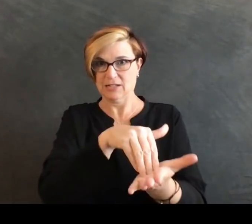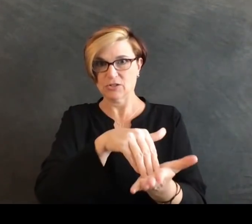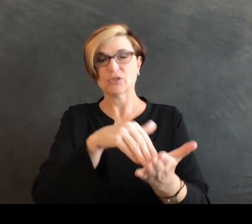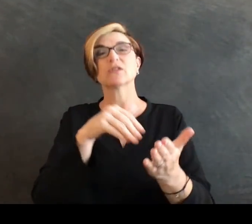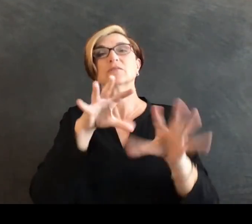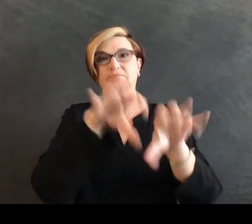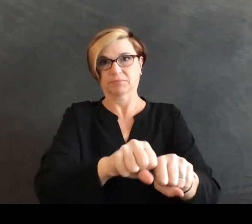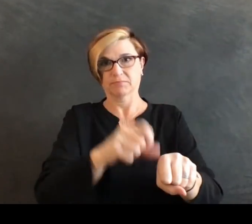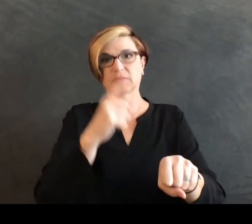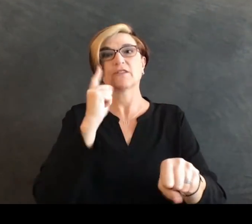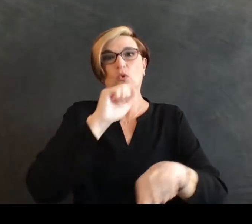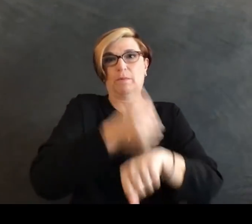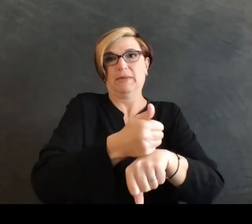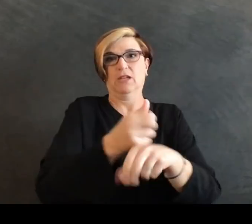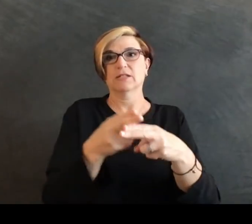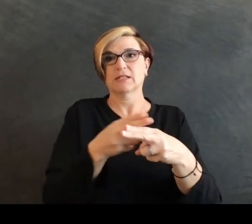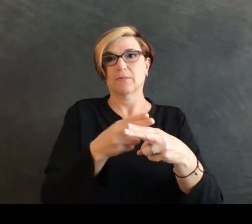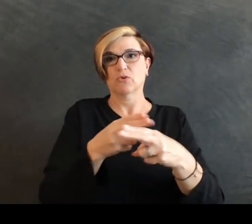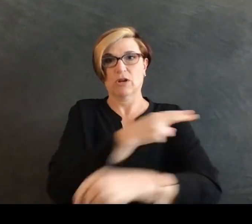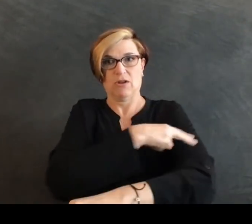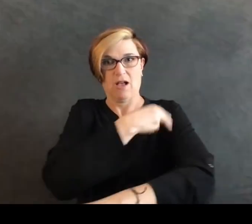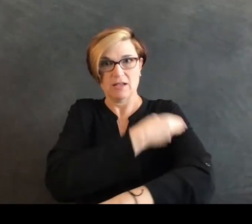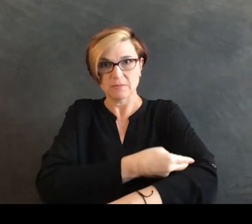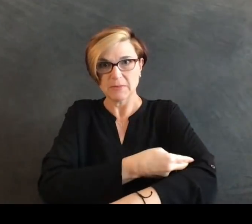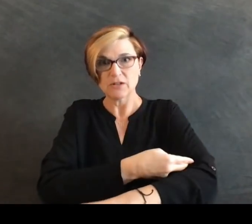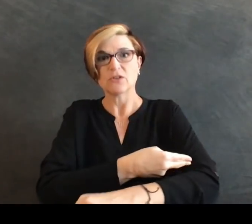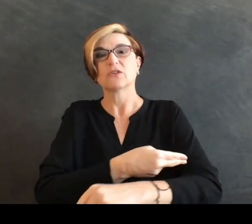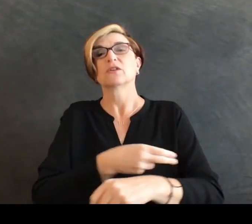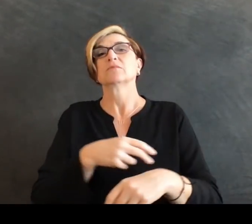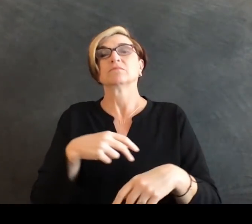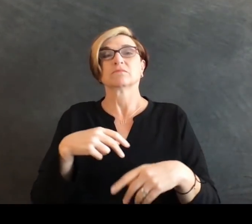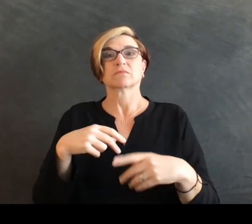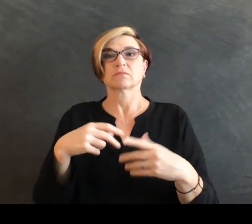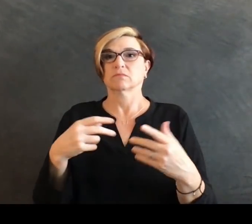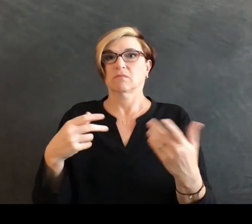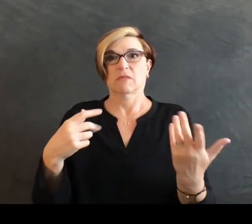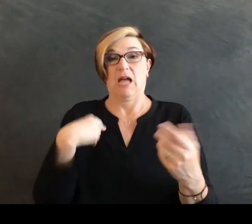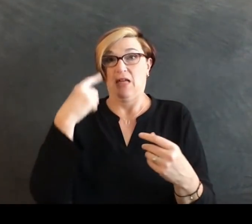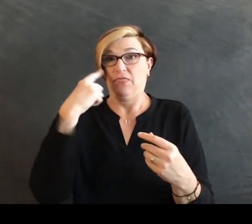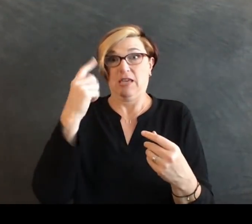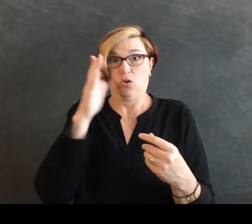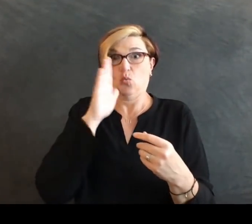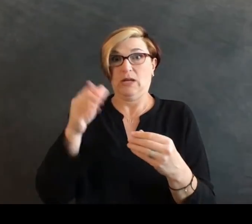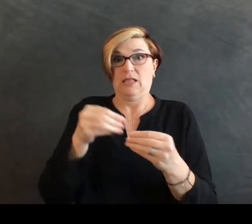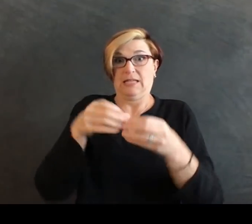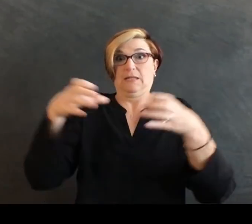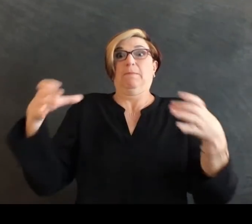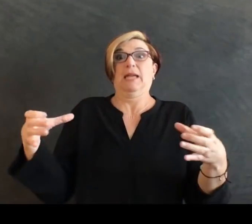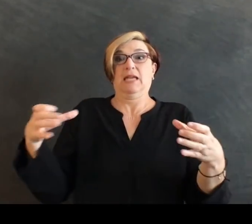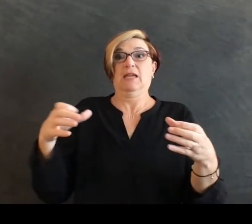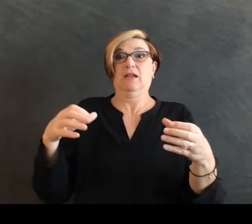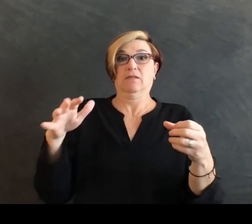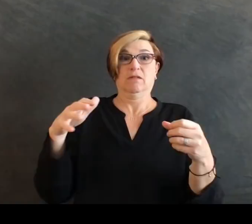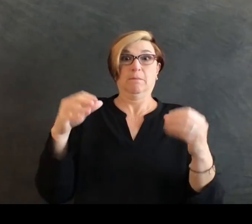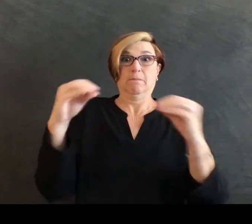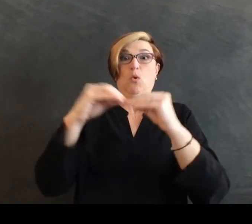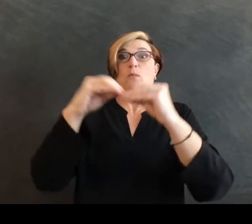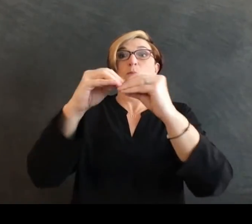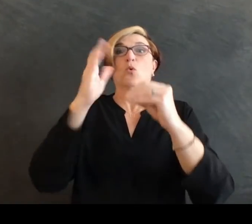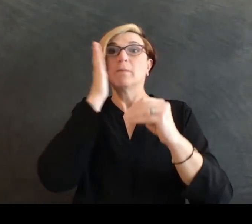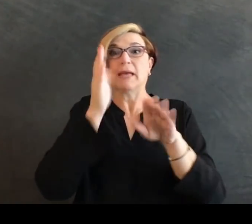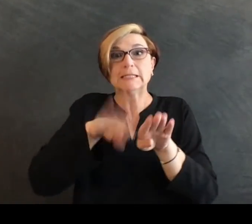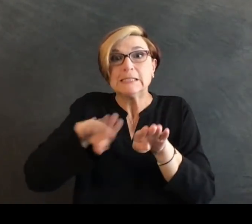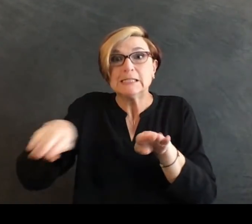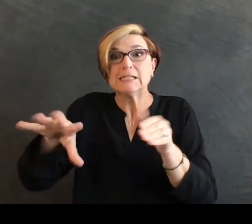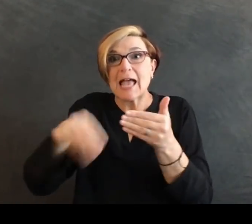and when you look, so they're going up, I think we're going to be adding some more beds, which will be completed today, and we've opened up, whoops, there goes